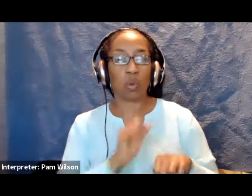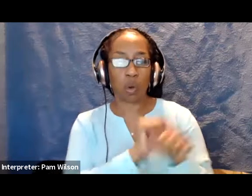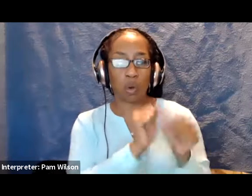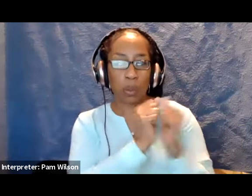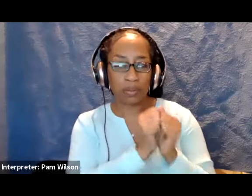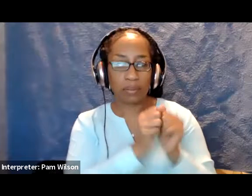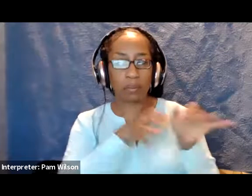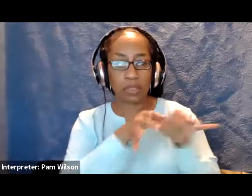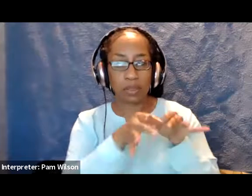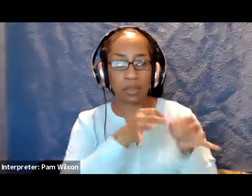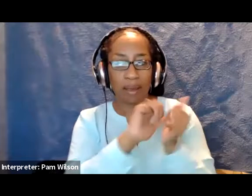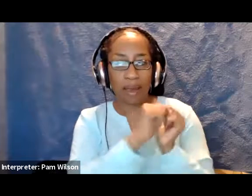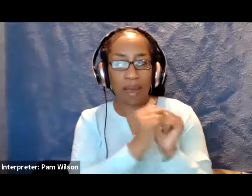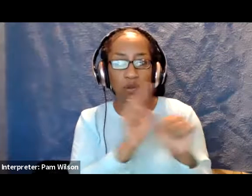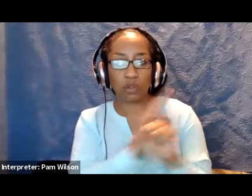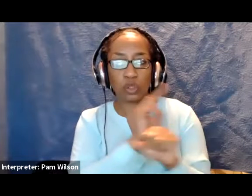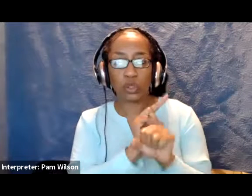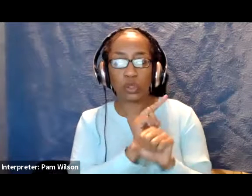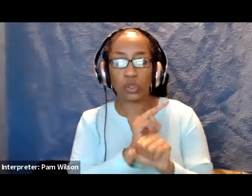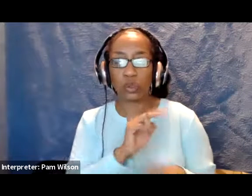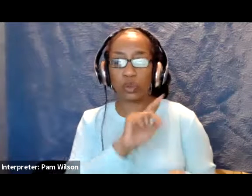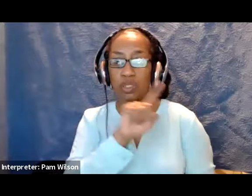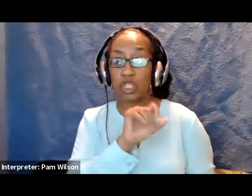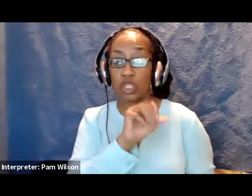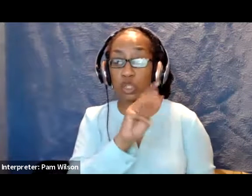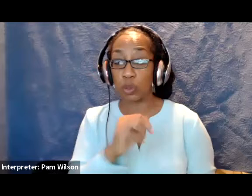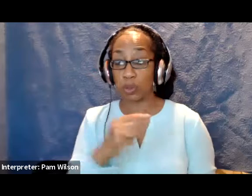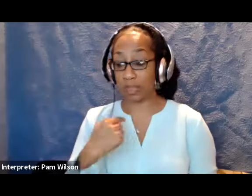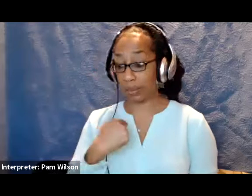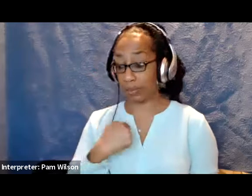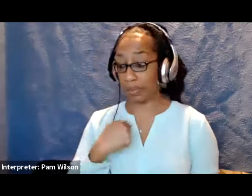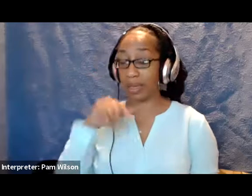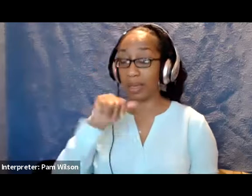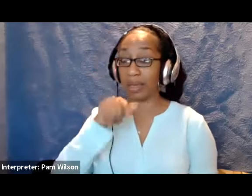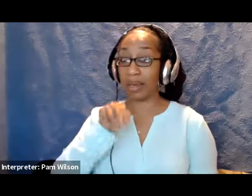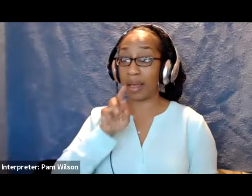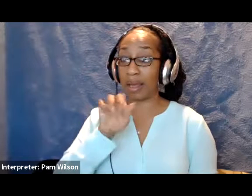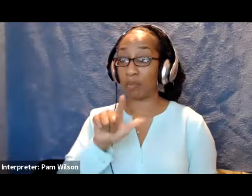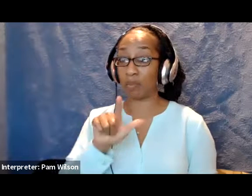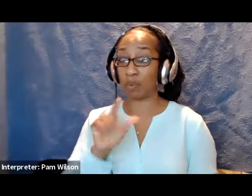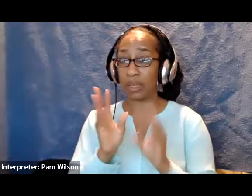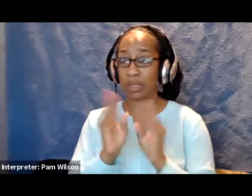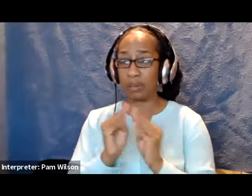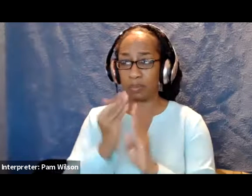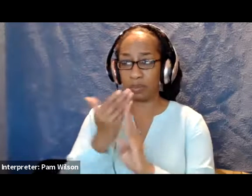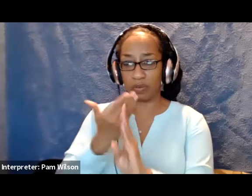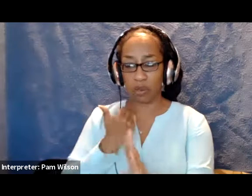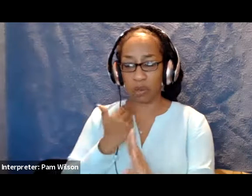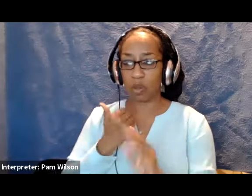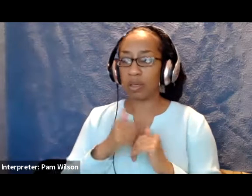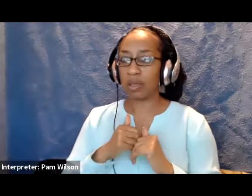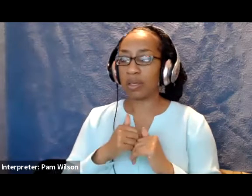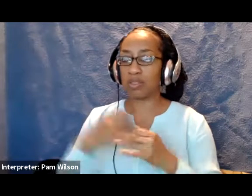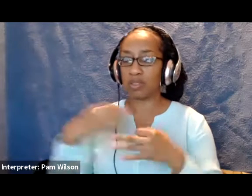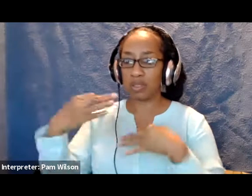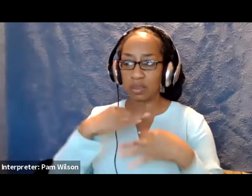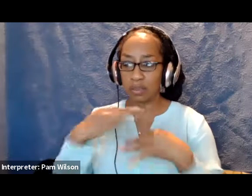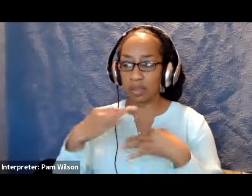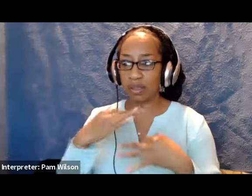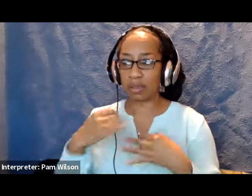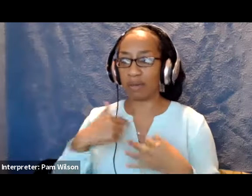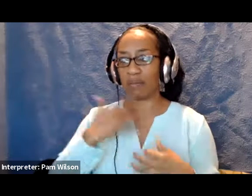platform, like April did with me. We met a few days beforehand and just made sure that I was comfortable with